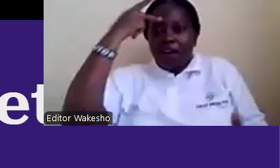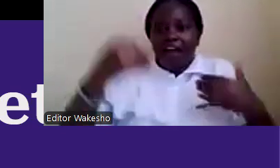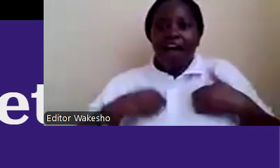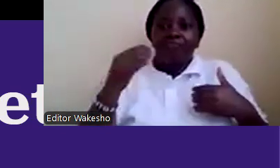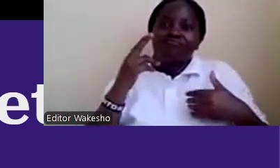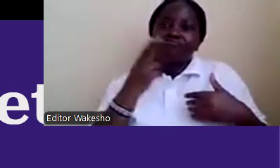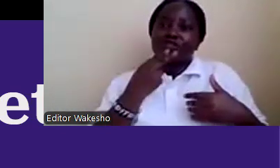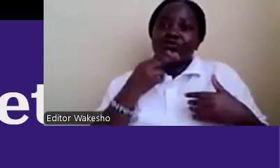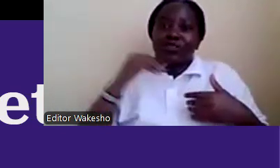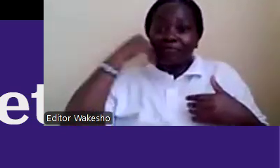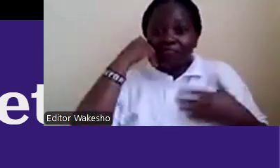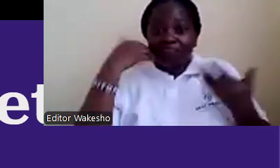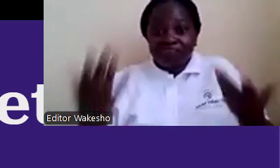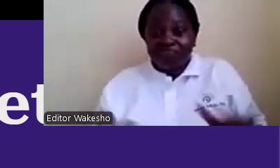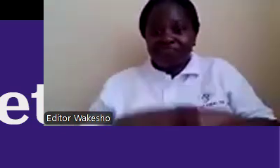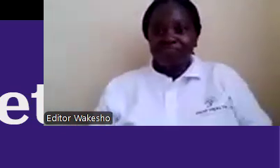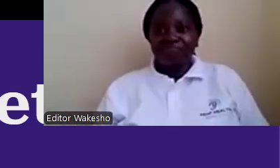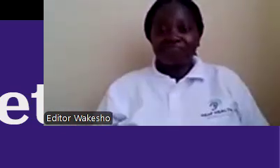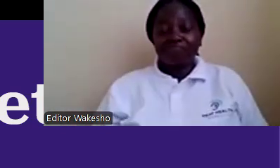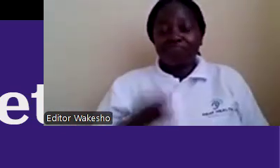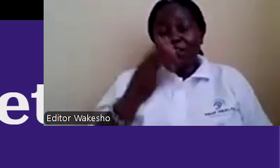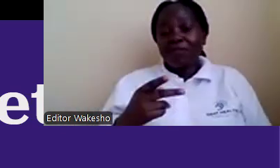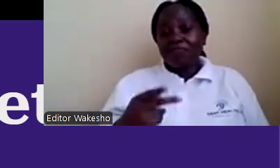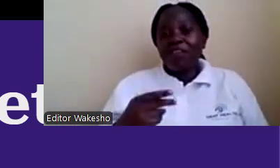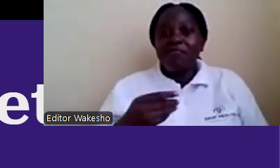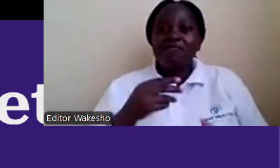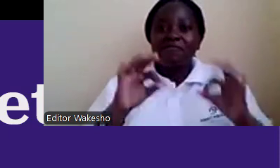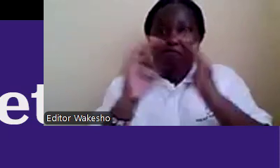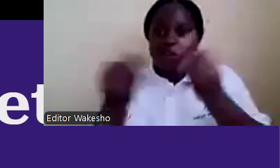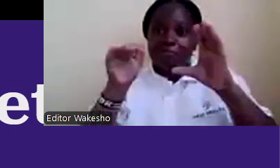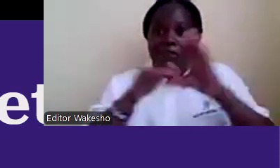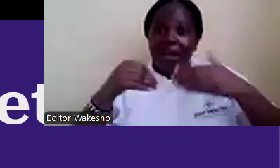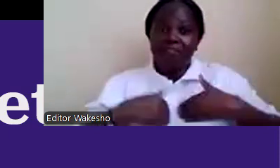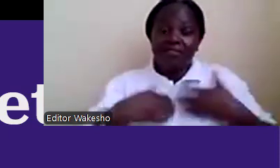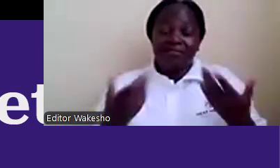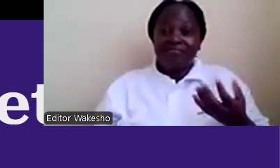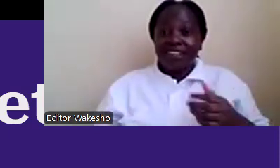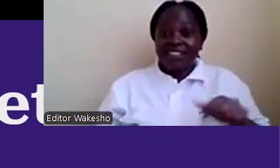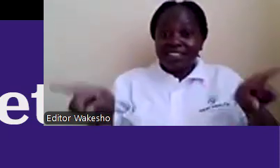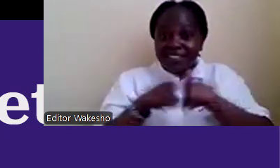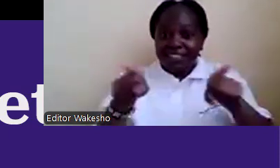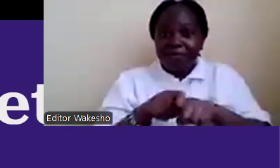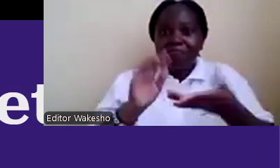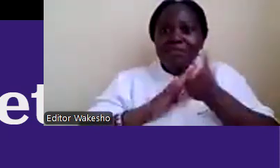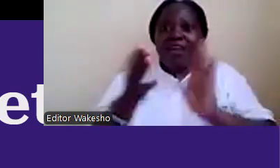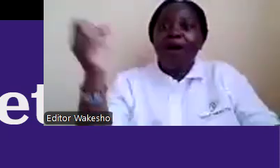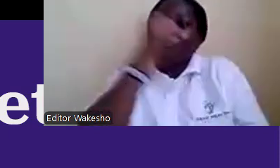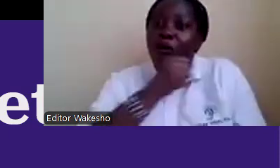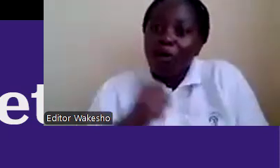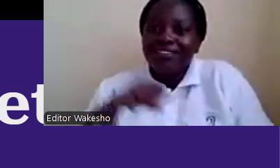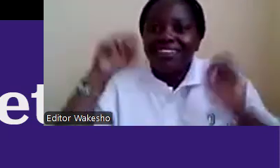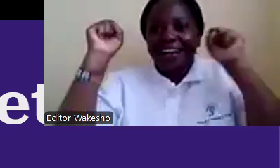close family member has it, right? And as well as getting older, right?